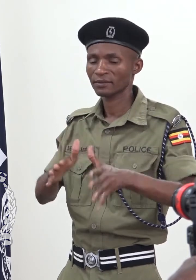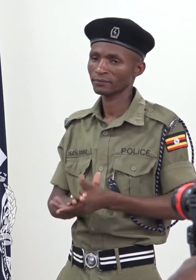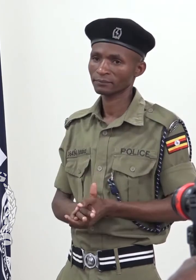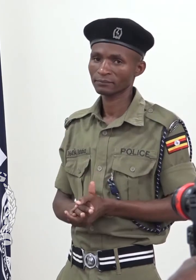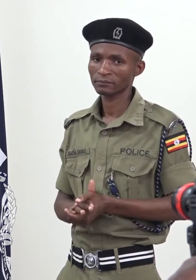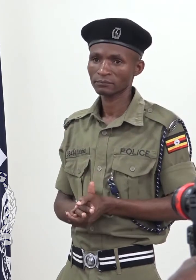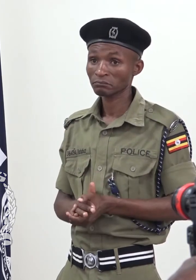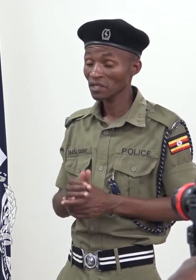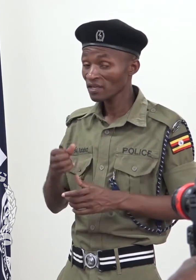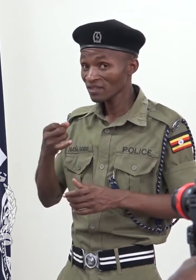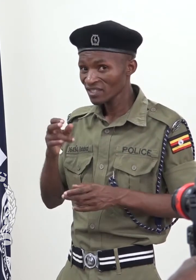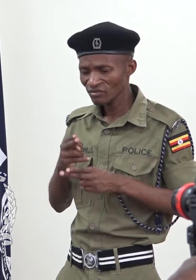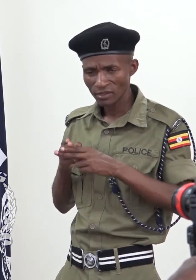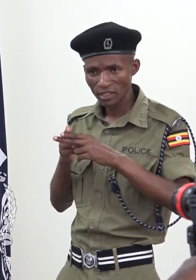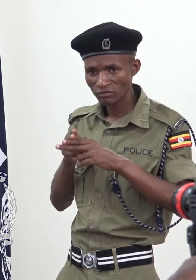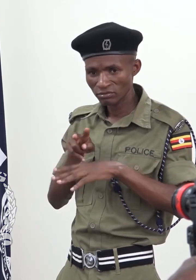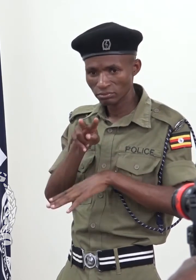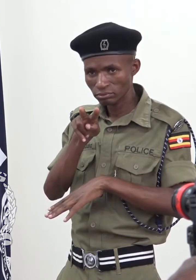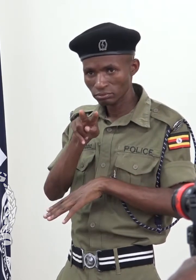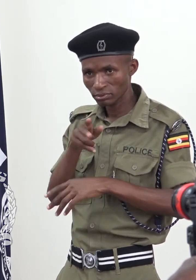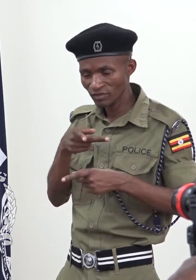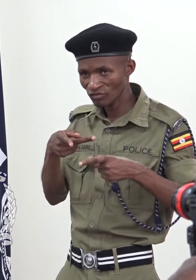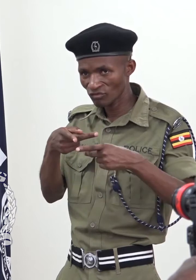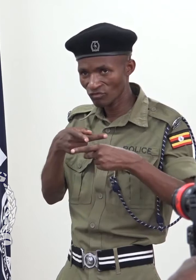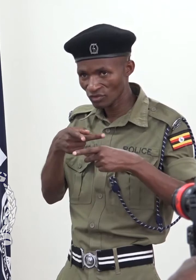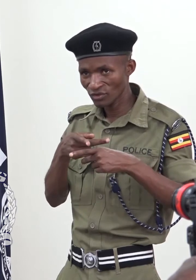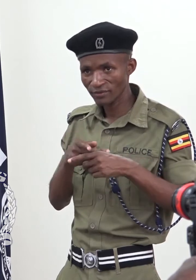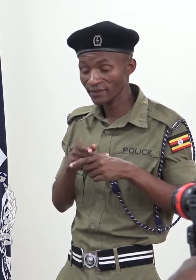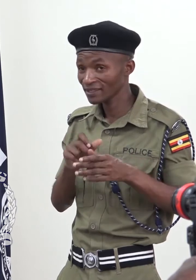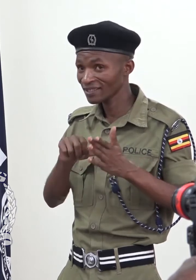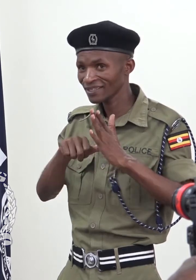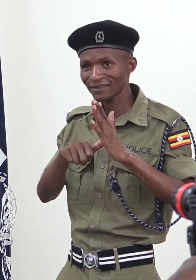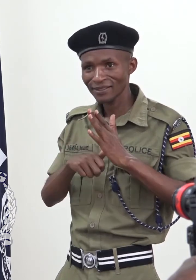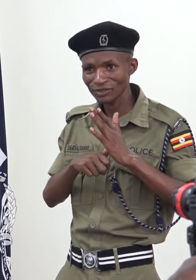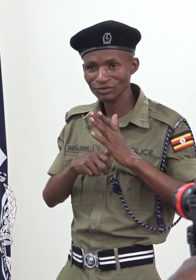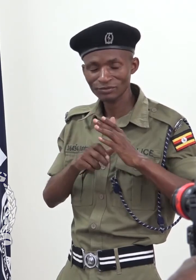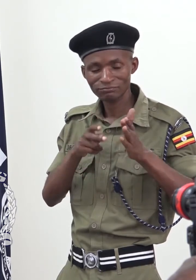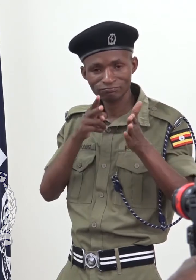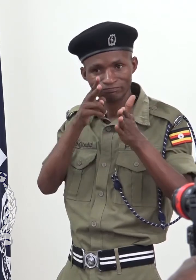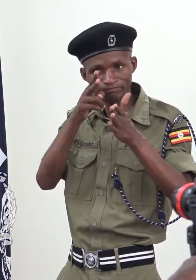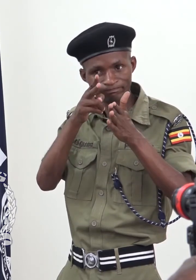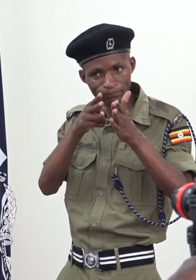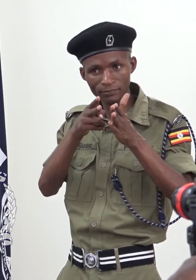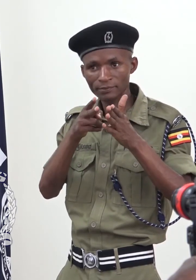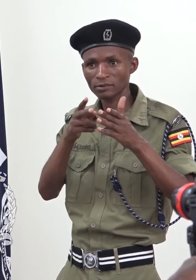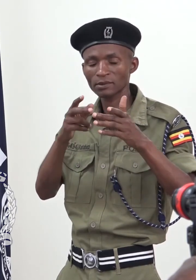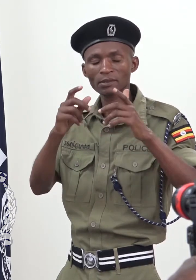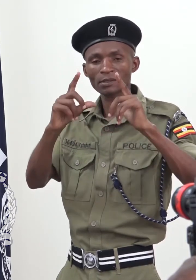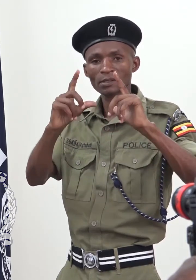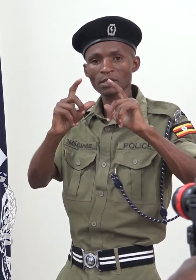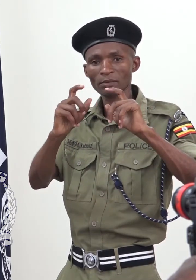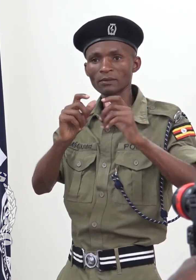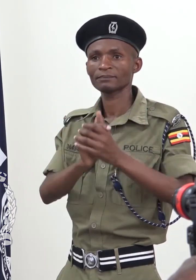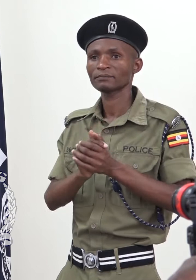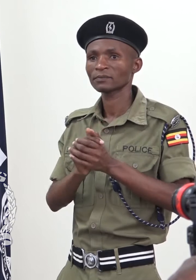if you observed carefully, this was a horrific act which was carefully captured on camera, where